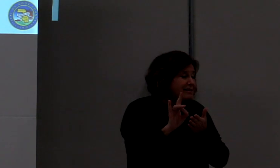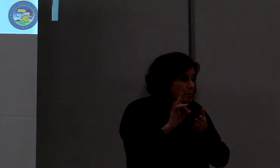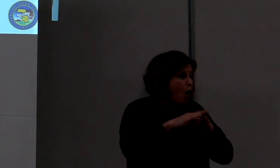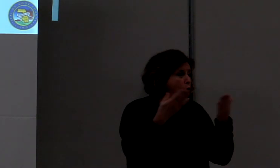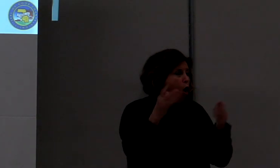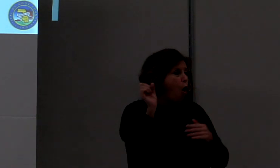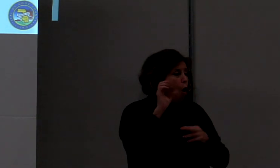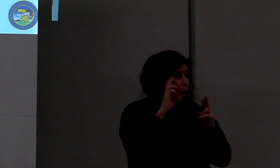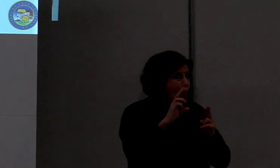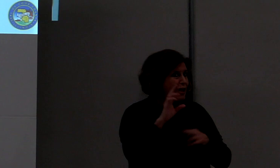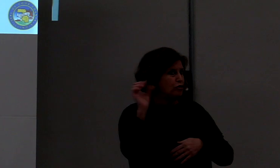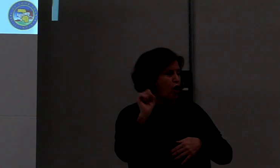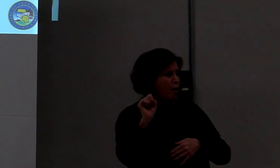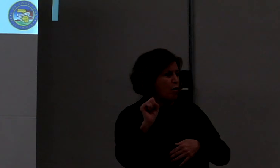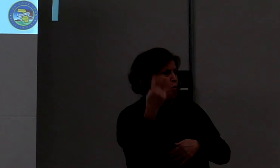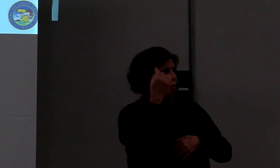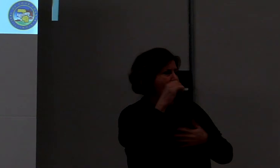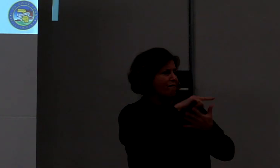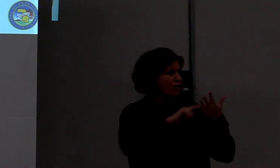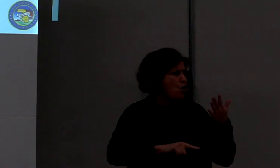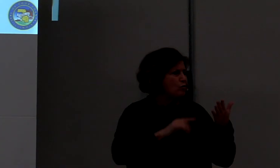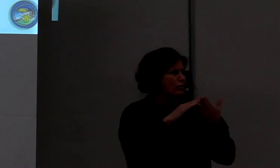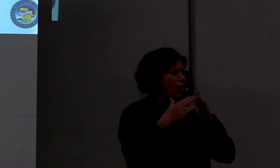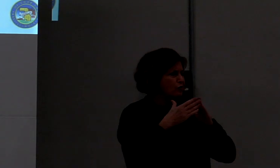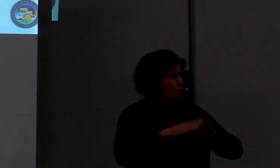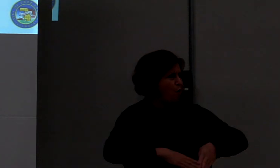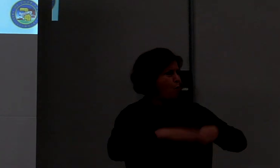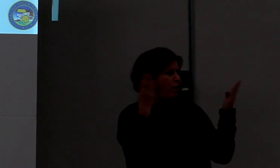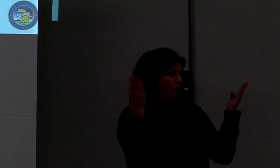hopefully Schaumburg will be one of those towns.